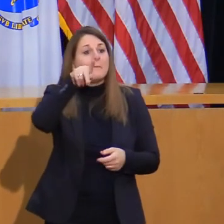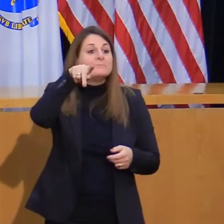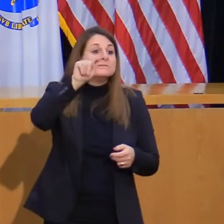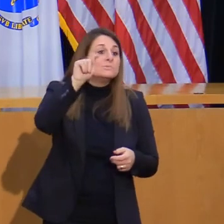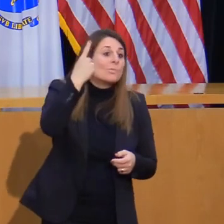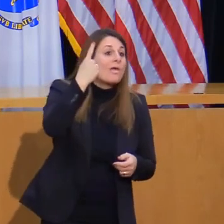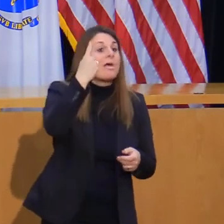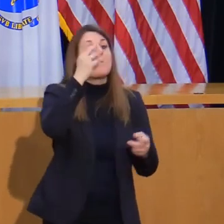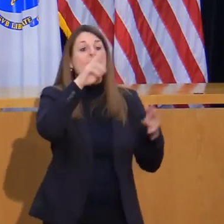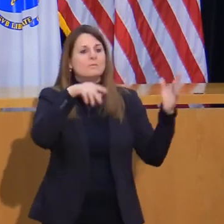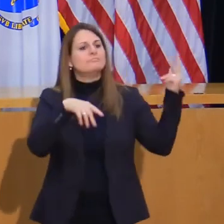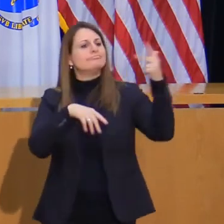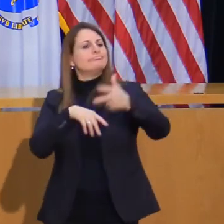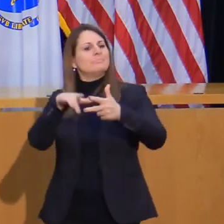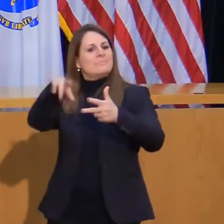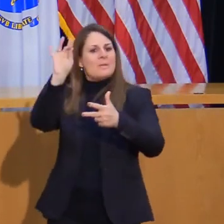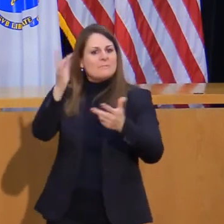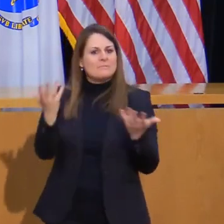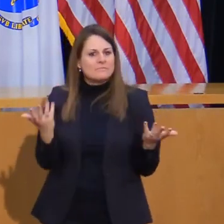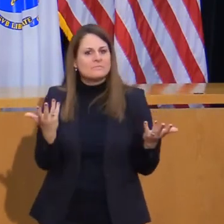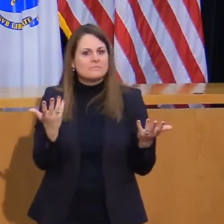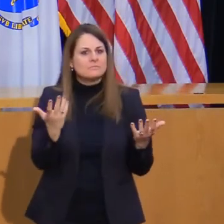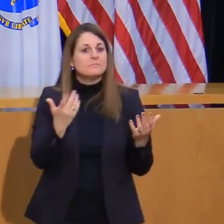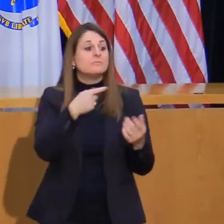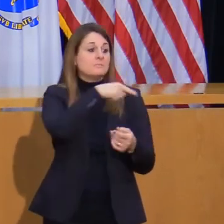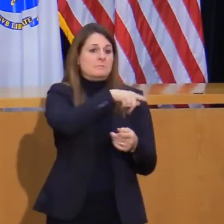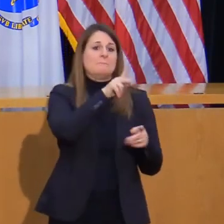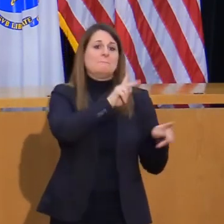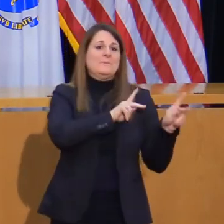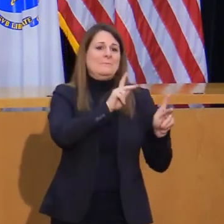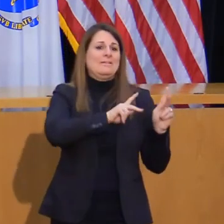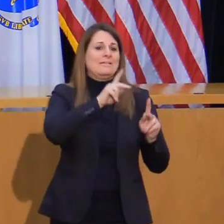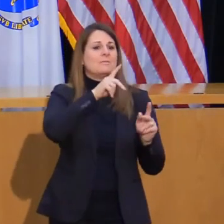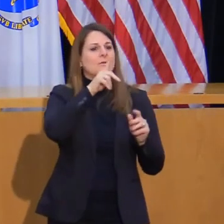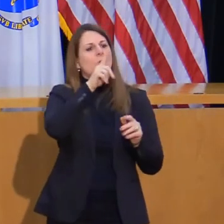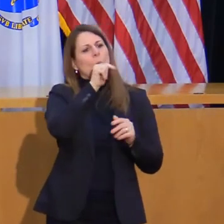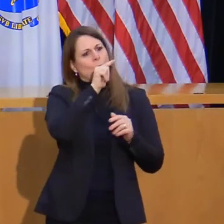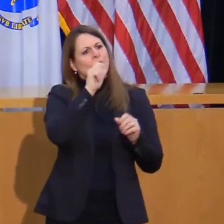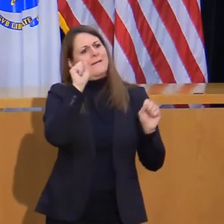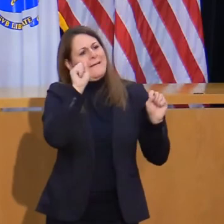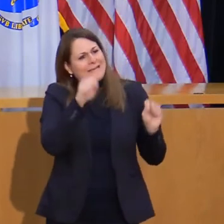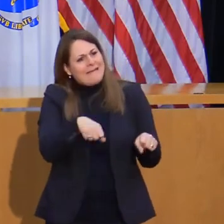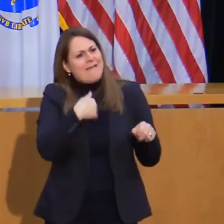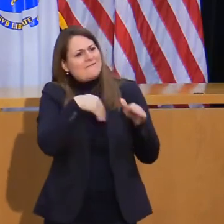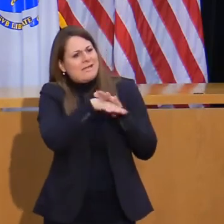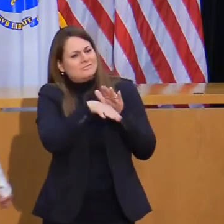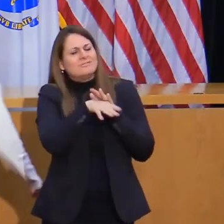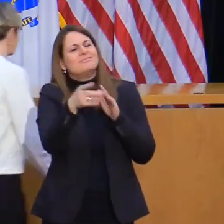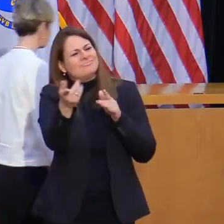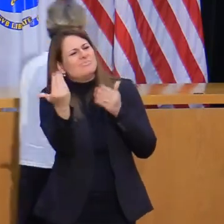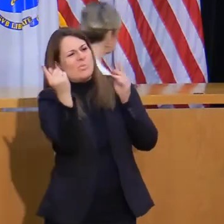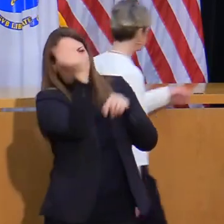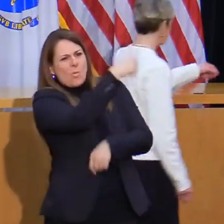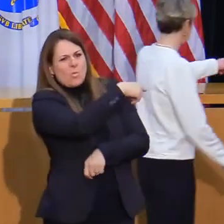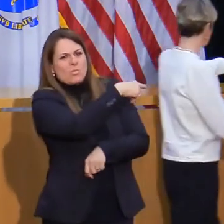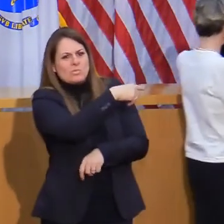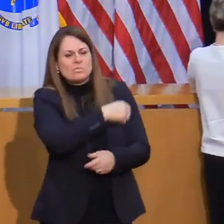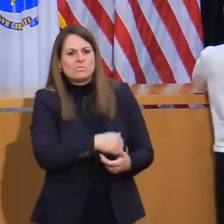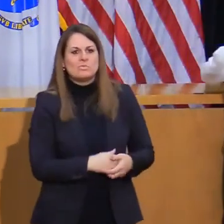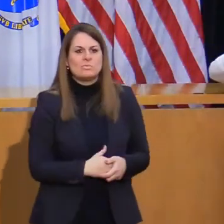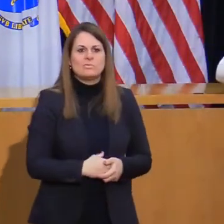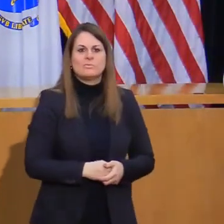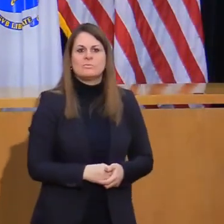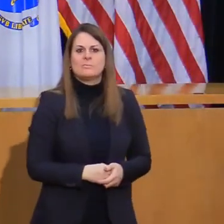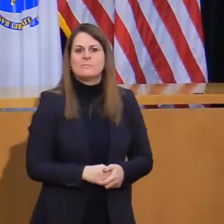possible, but there is a series of questions to queue you in for us to then schedule. I do want to give